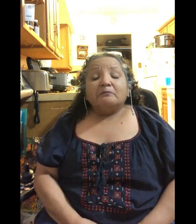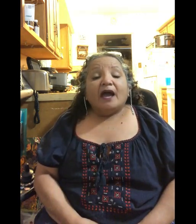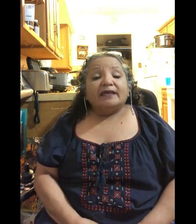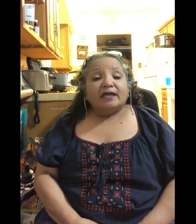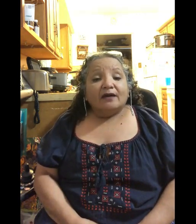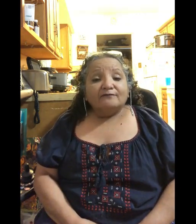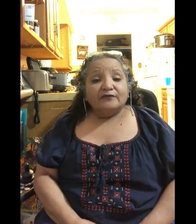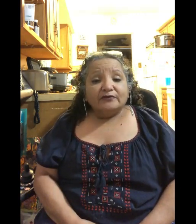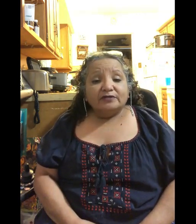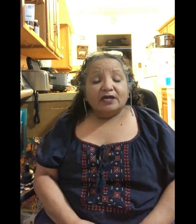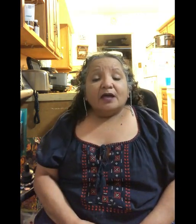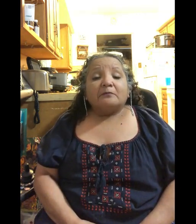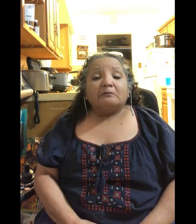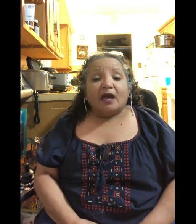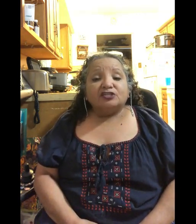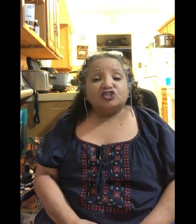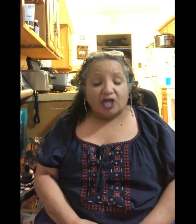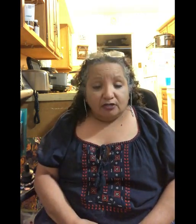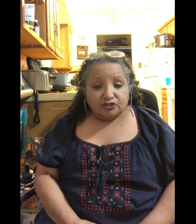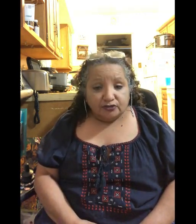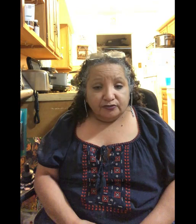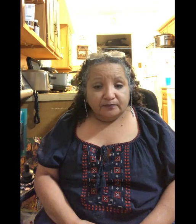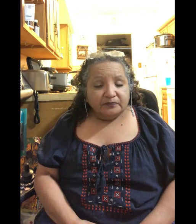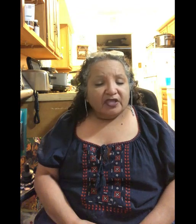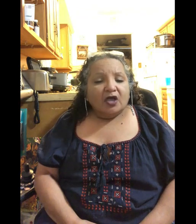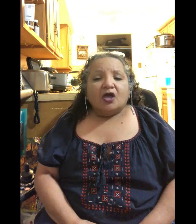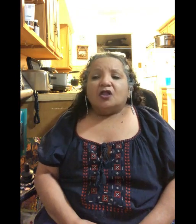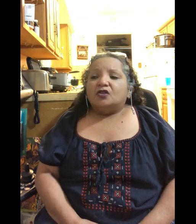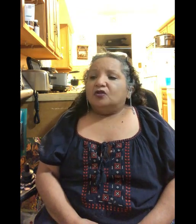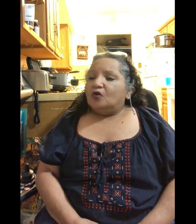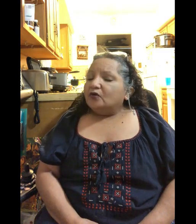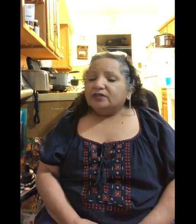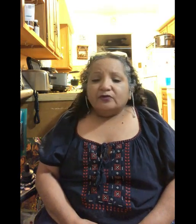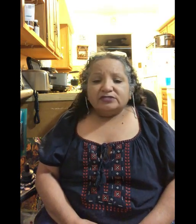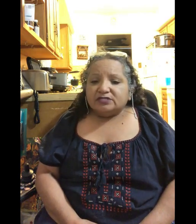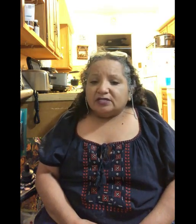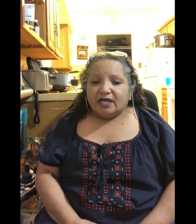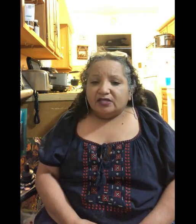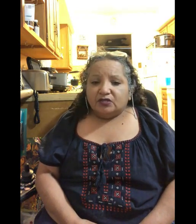my comfort, my shelter. Lord, there is none like you.